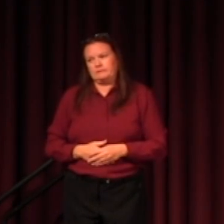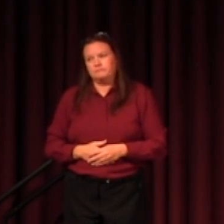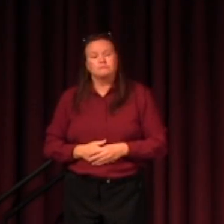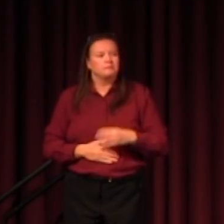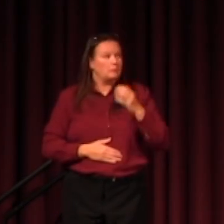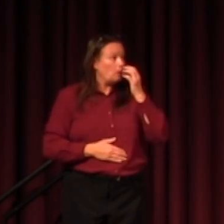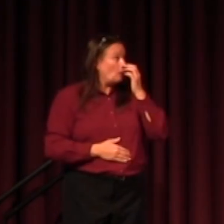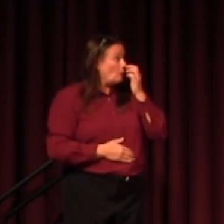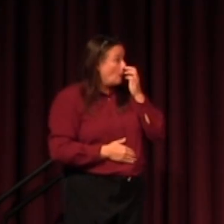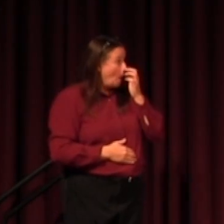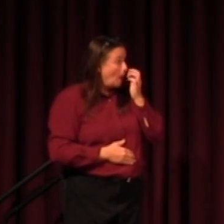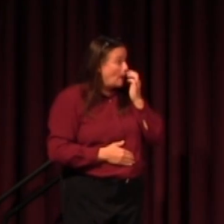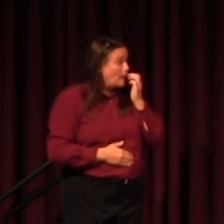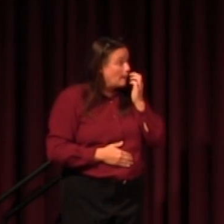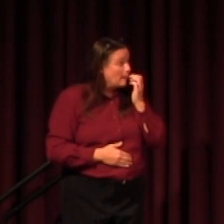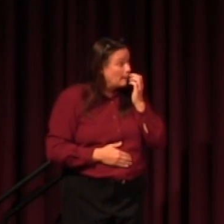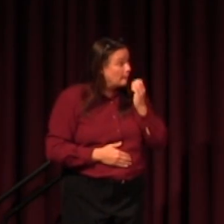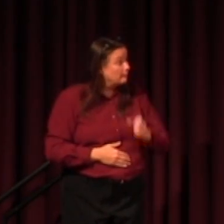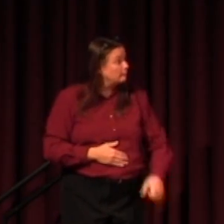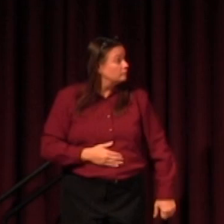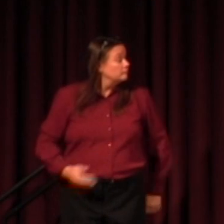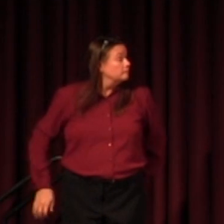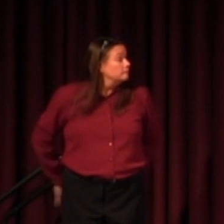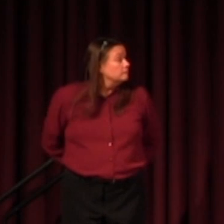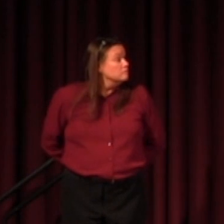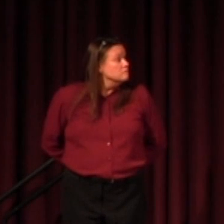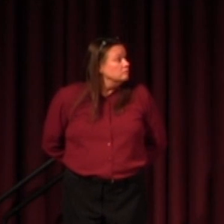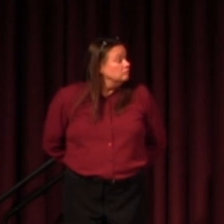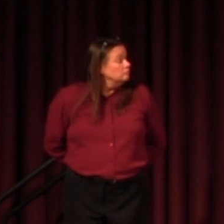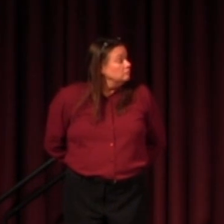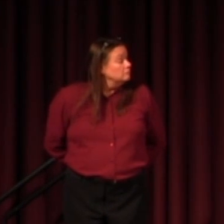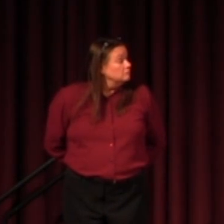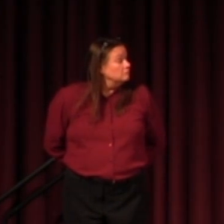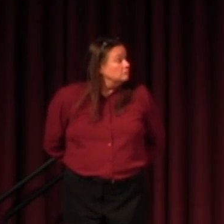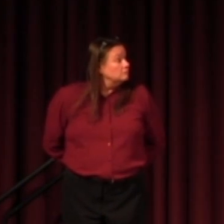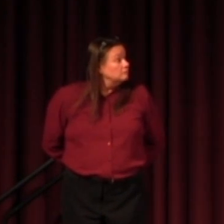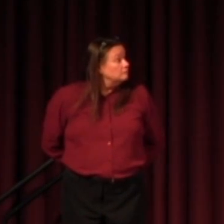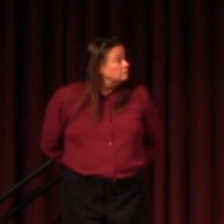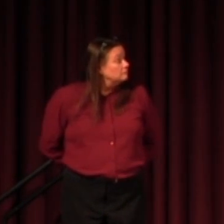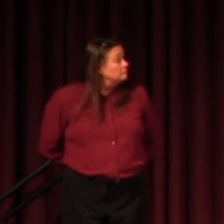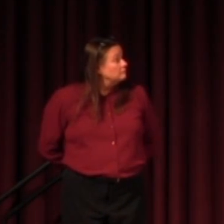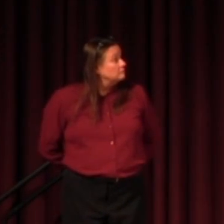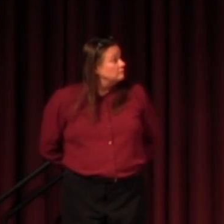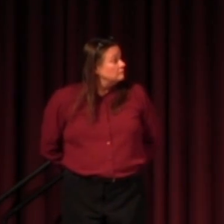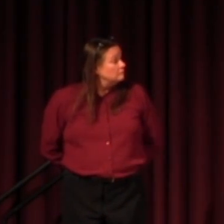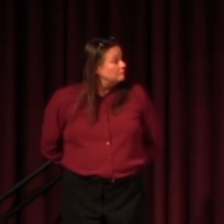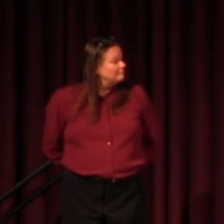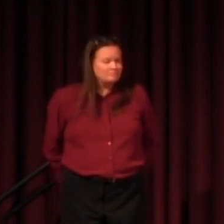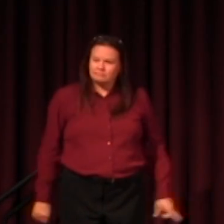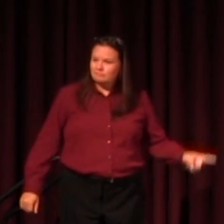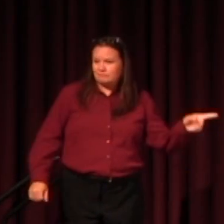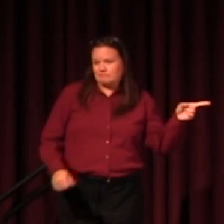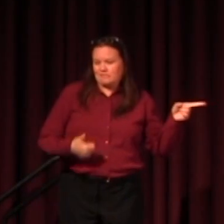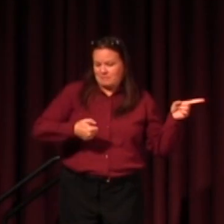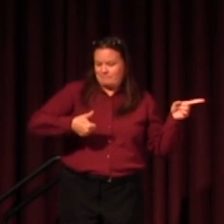All right, so, me and this machine.